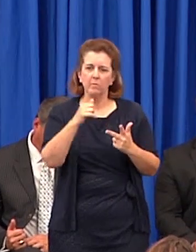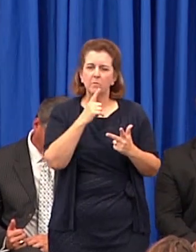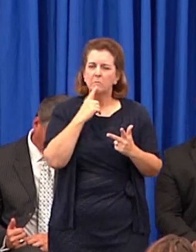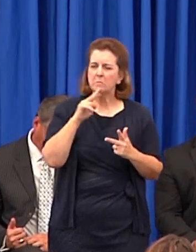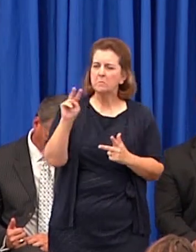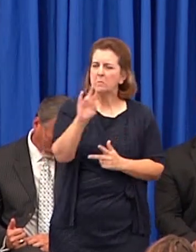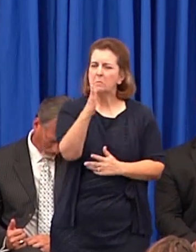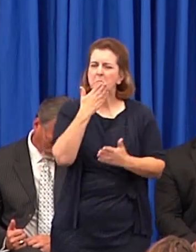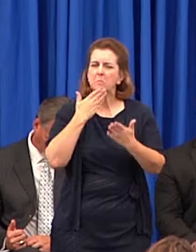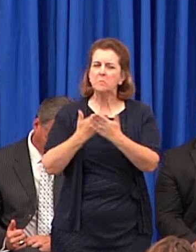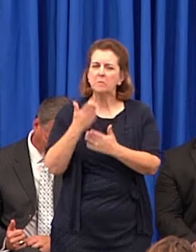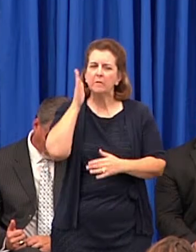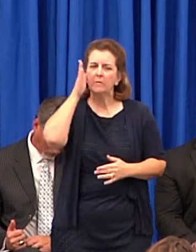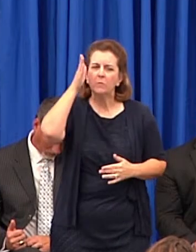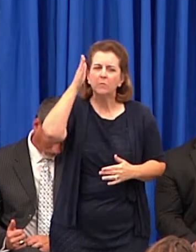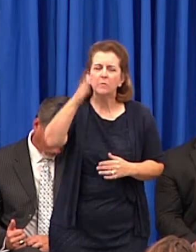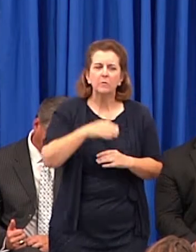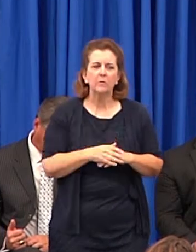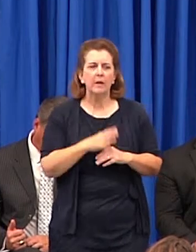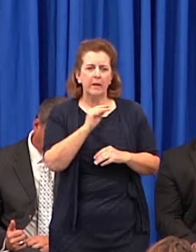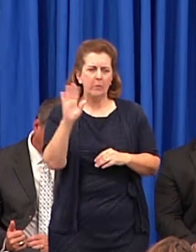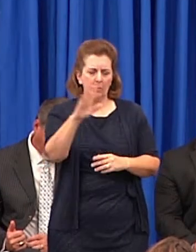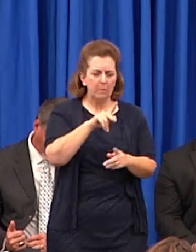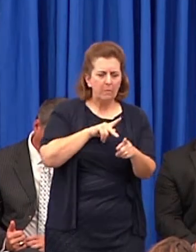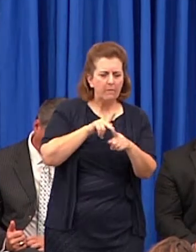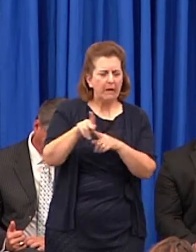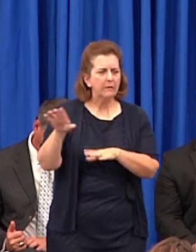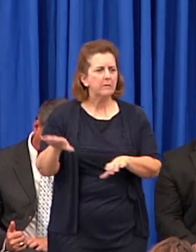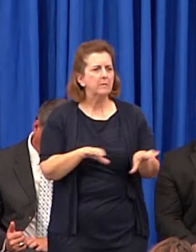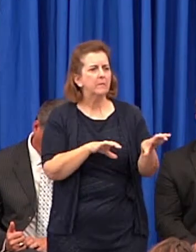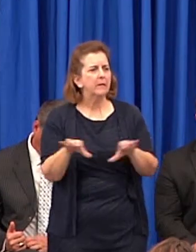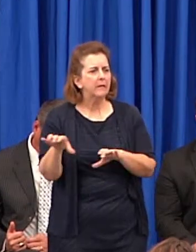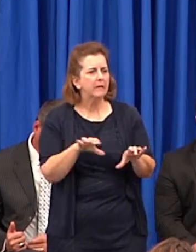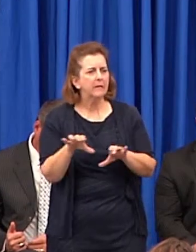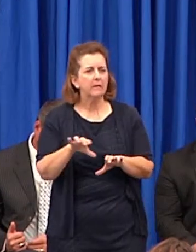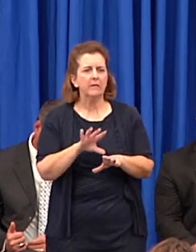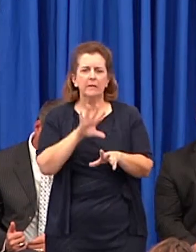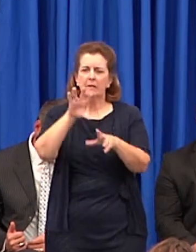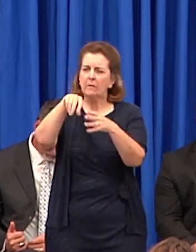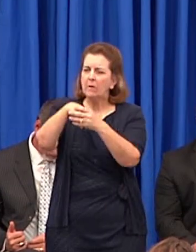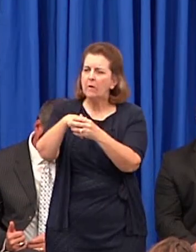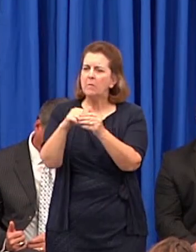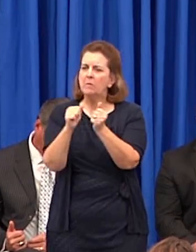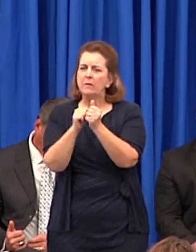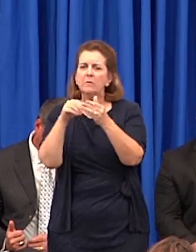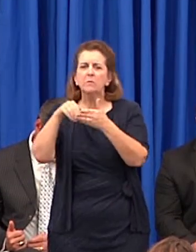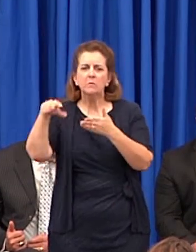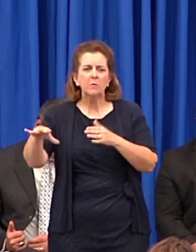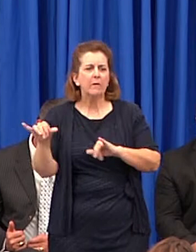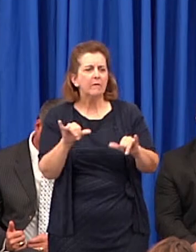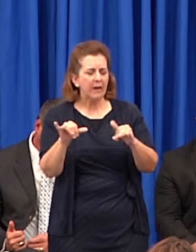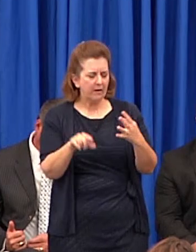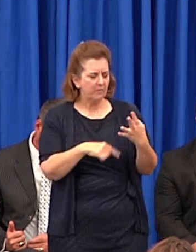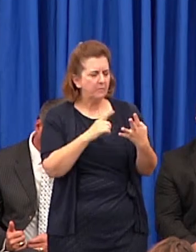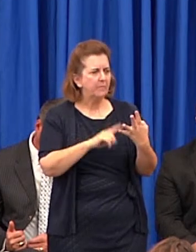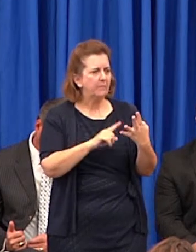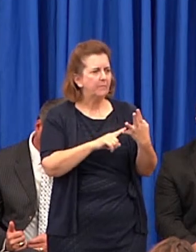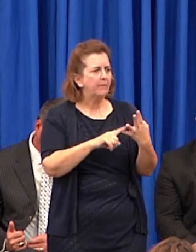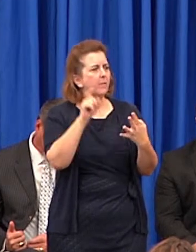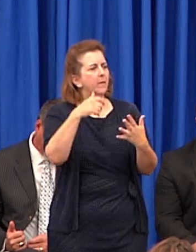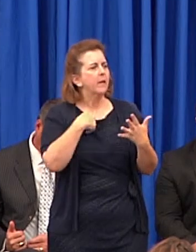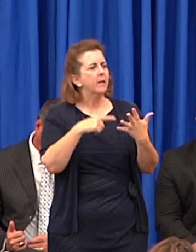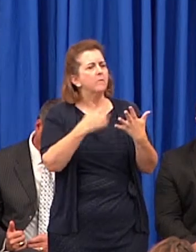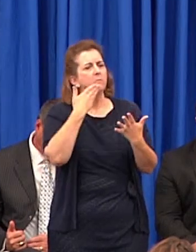to nursing, including the demonstration of professional behaviors and involvement in student affairs. And a student that maintains